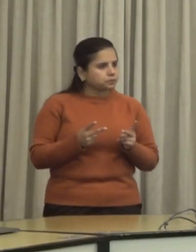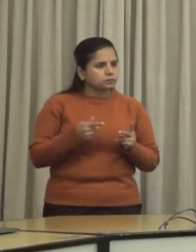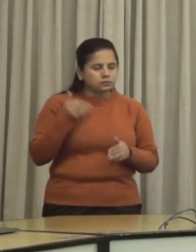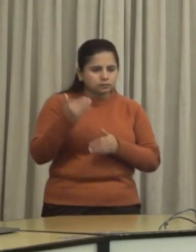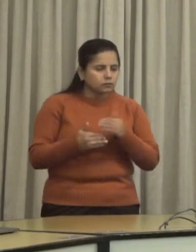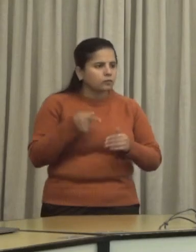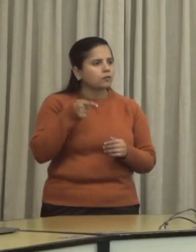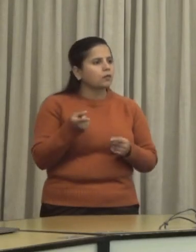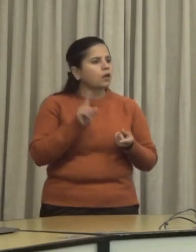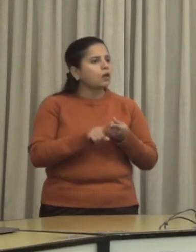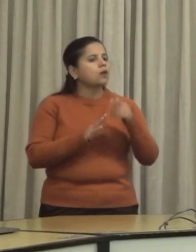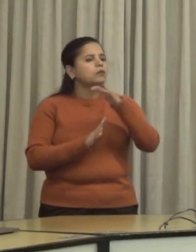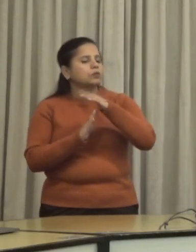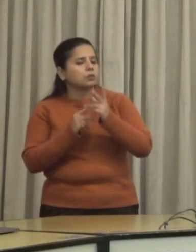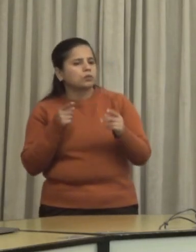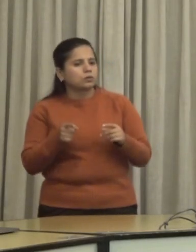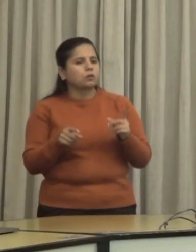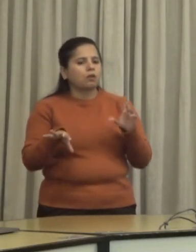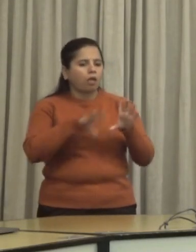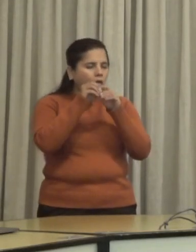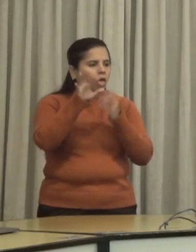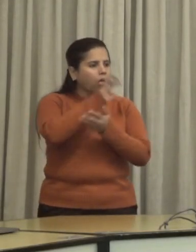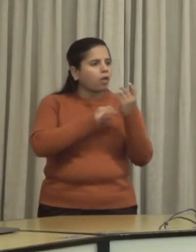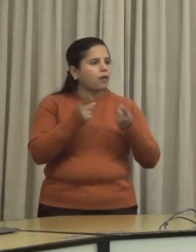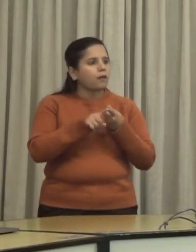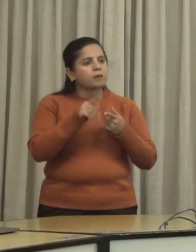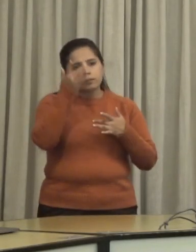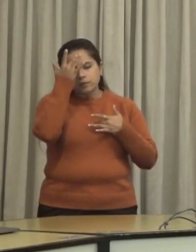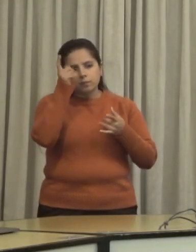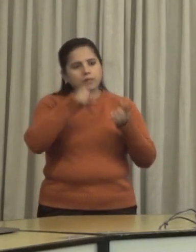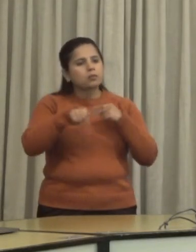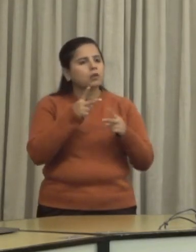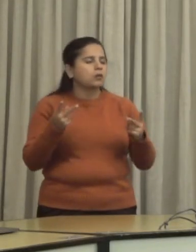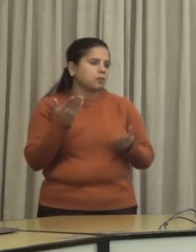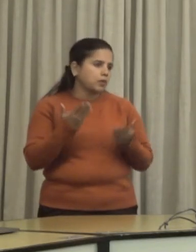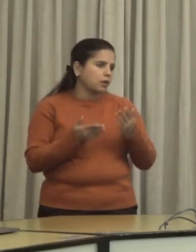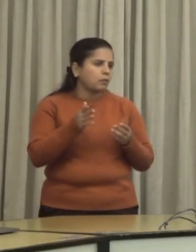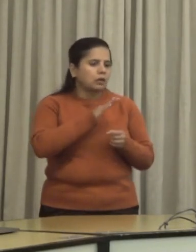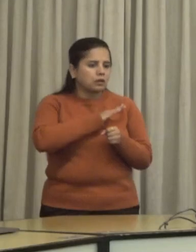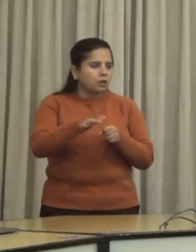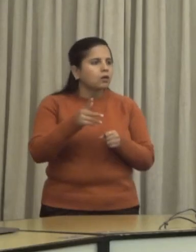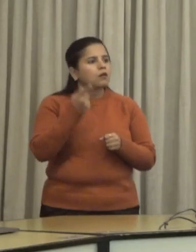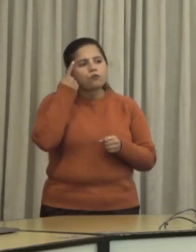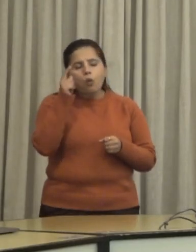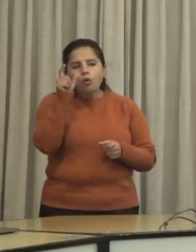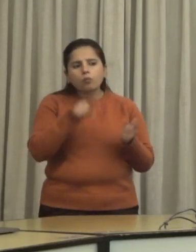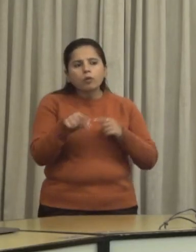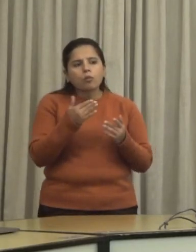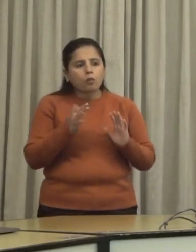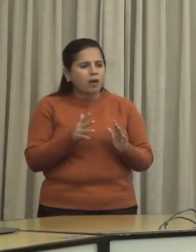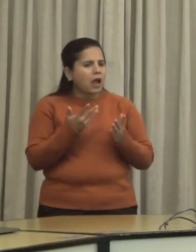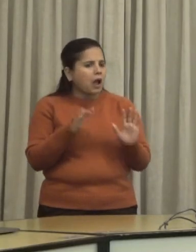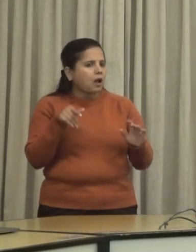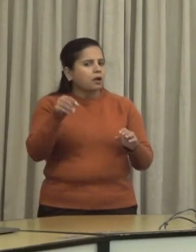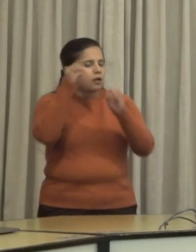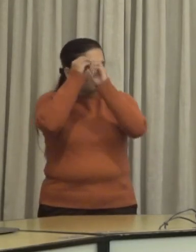constant trope was one of, collusion so that patients could be killed off hurriedly for, an